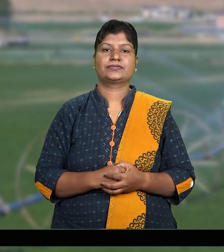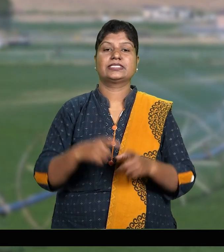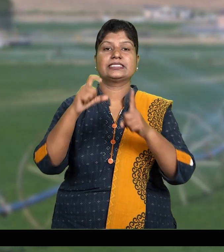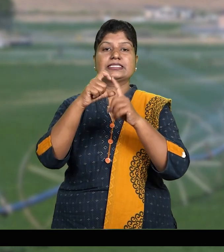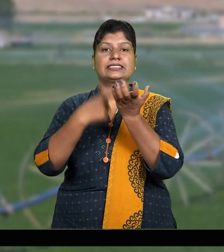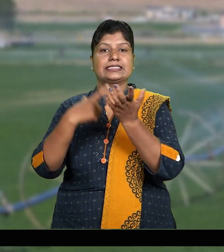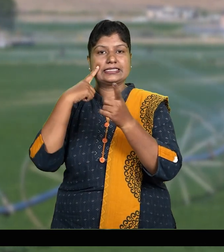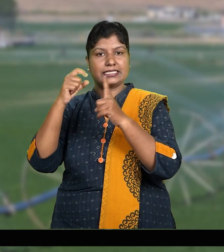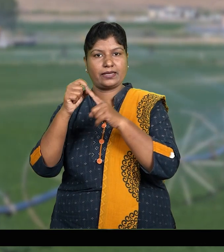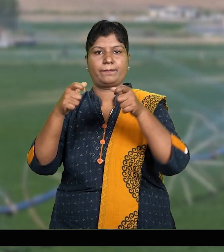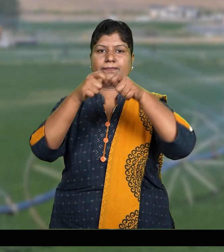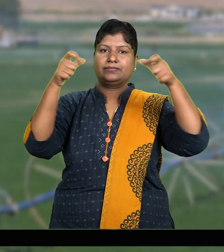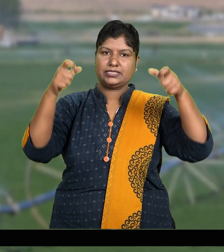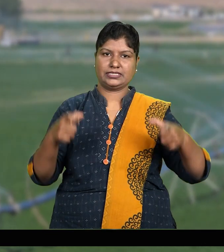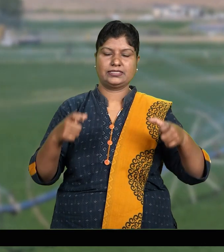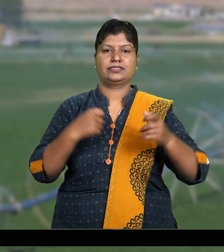Drip system.